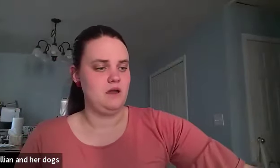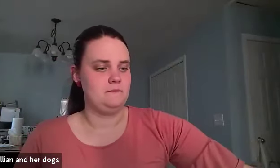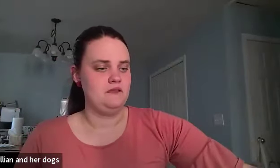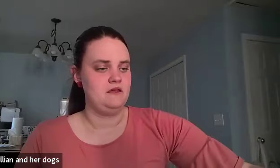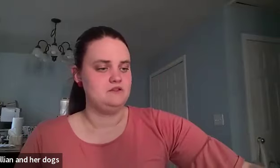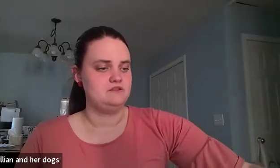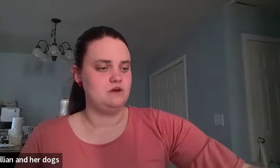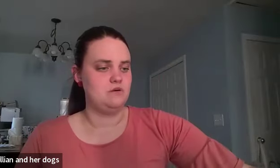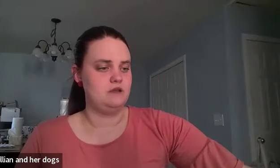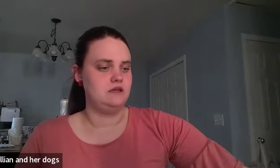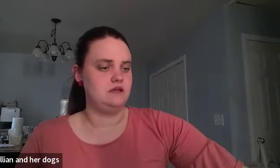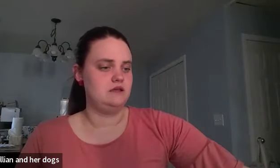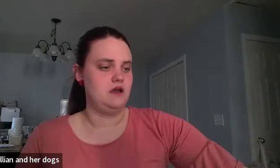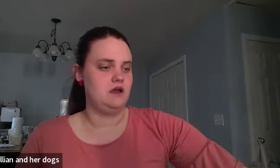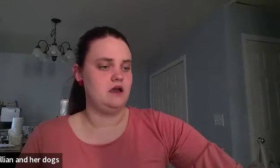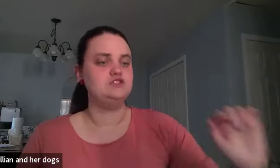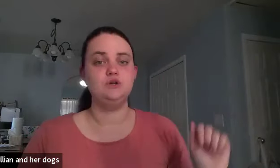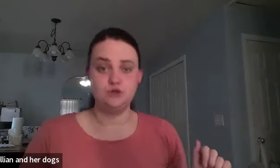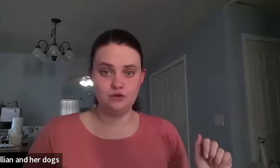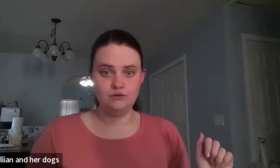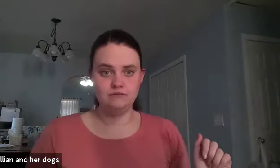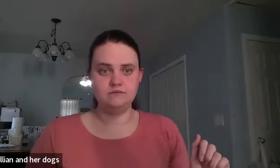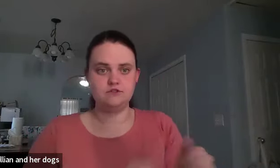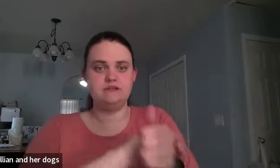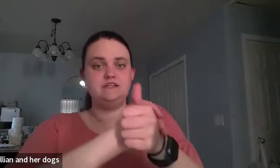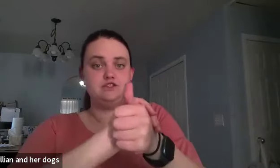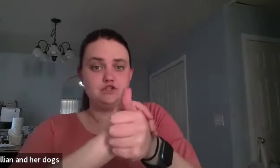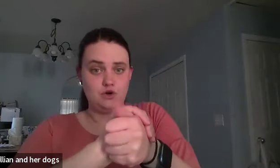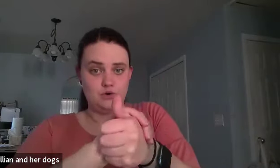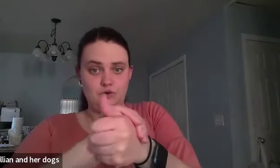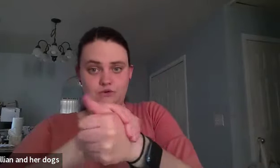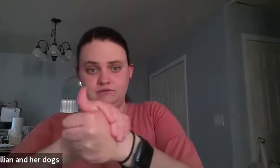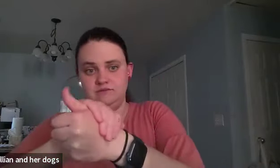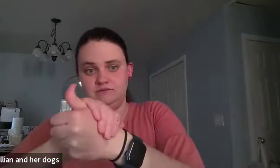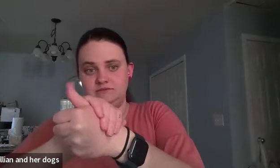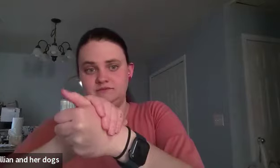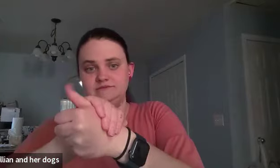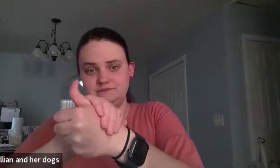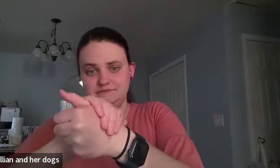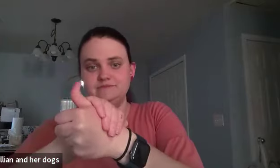Okay. So we had turtle. So we did turtle.